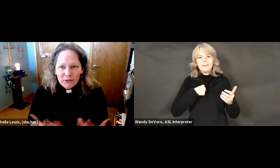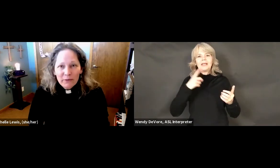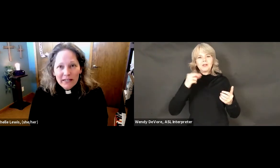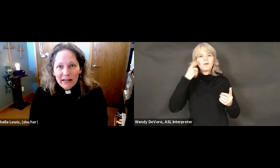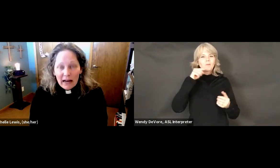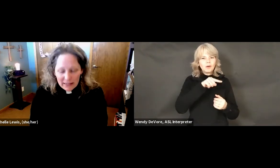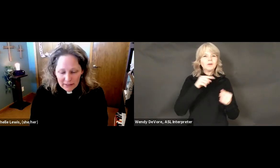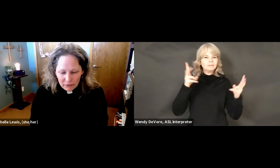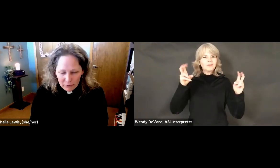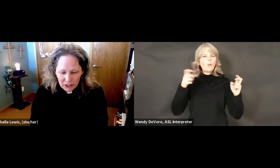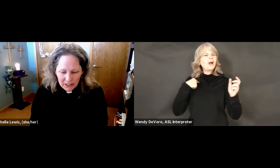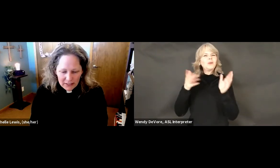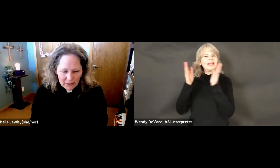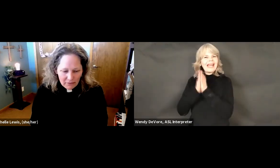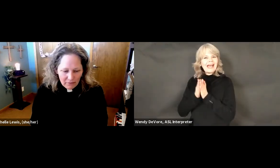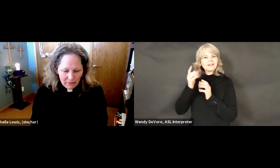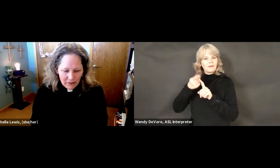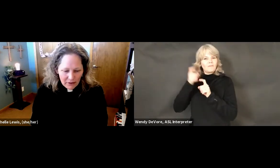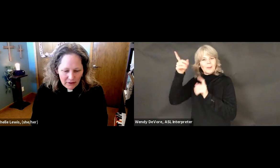What do we ask from Jesus?